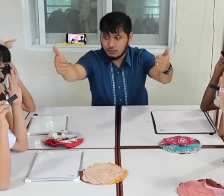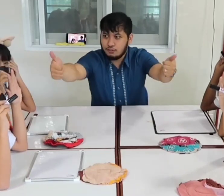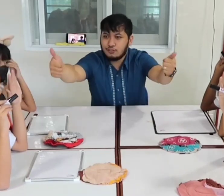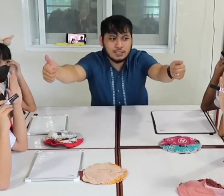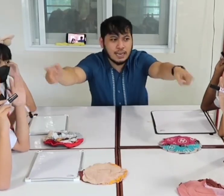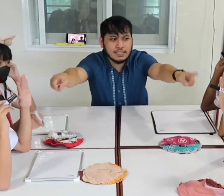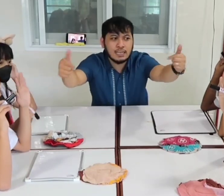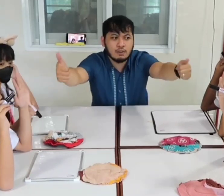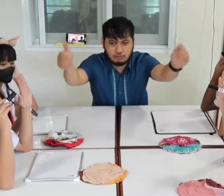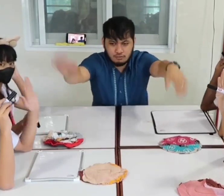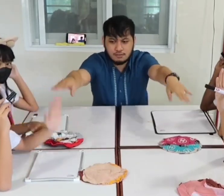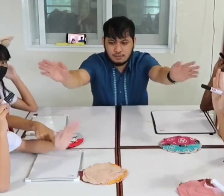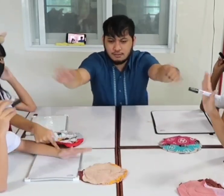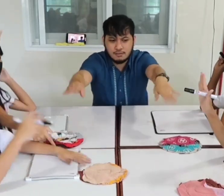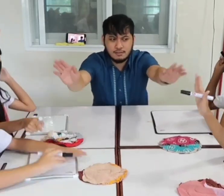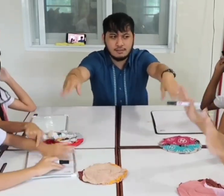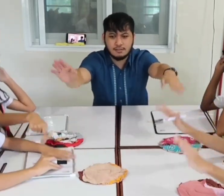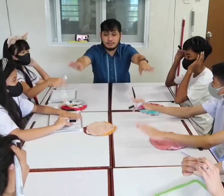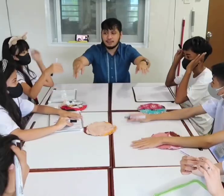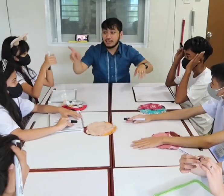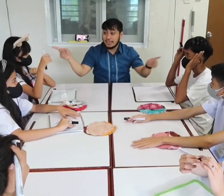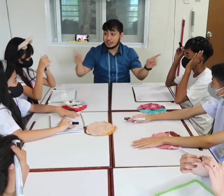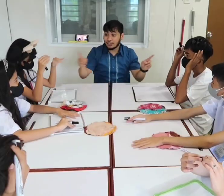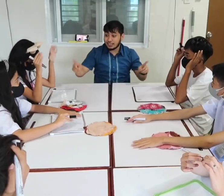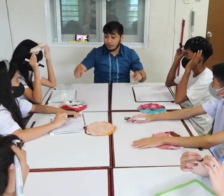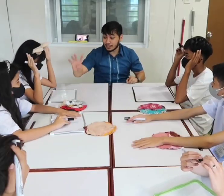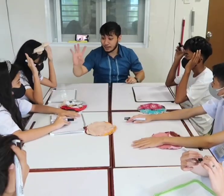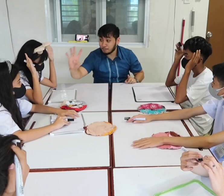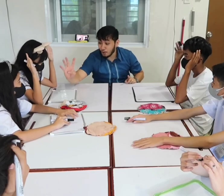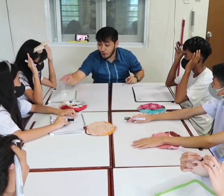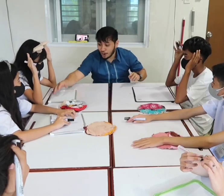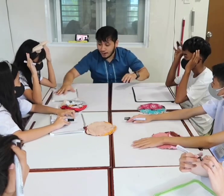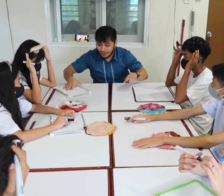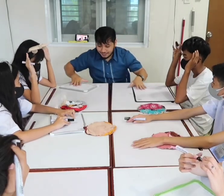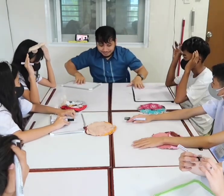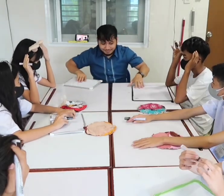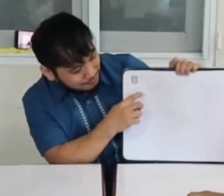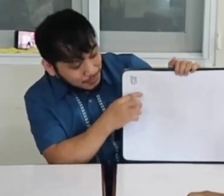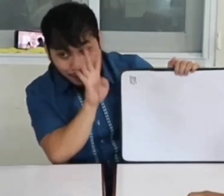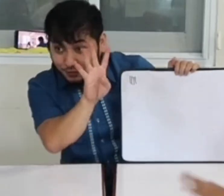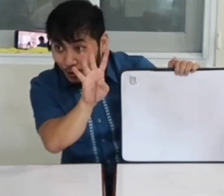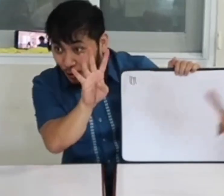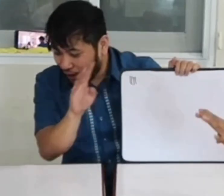Ito stock. Ito lang dalawa kasi four. Four.